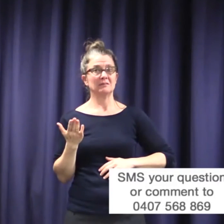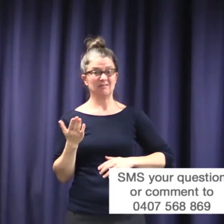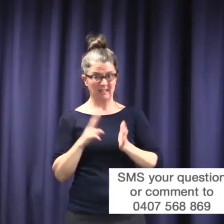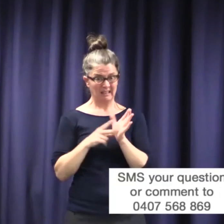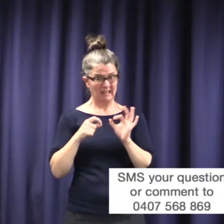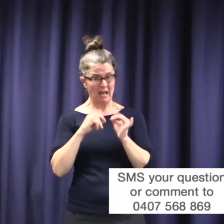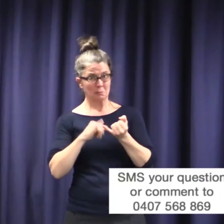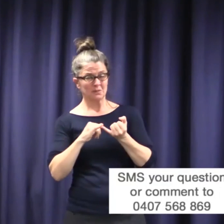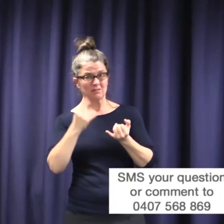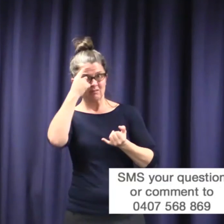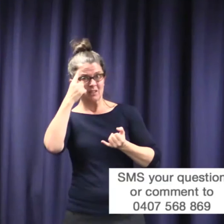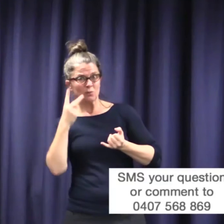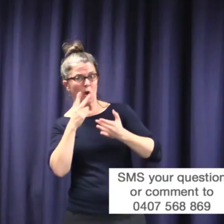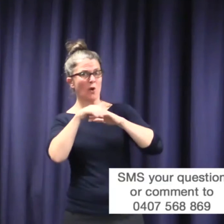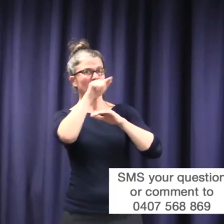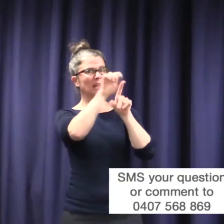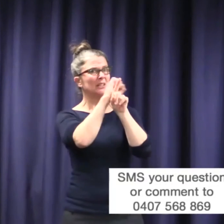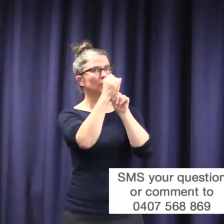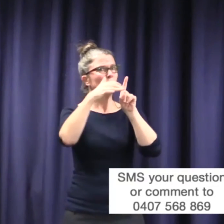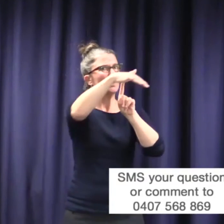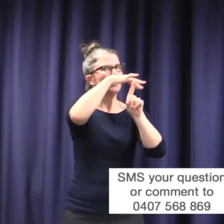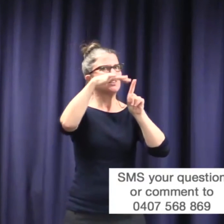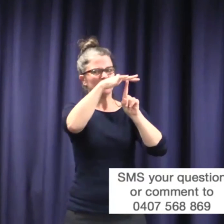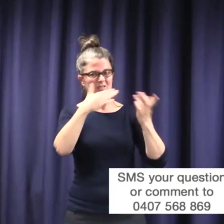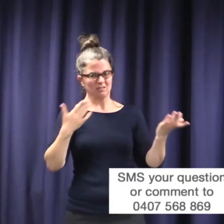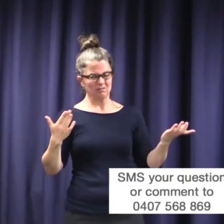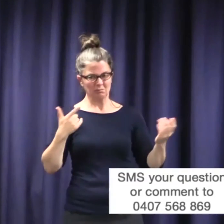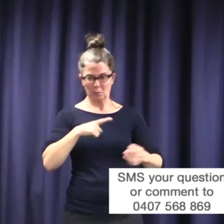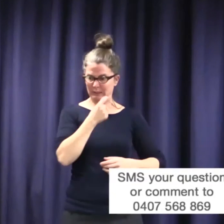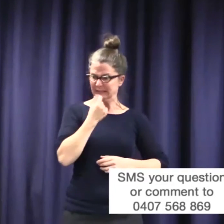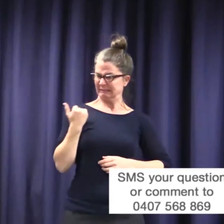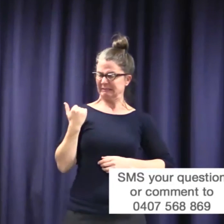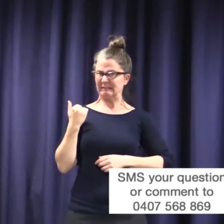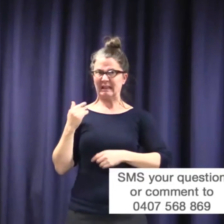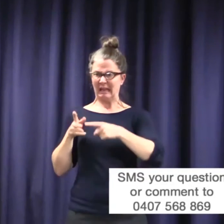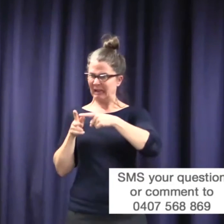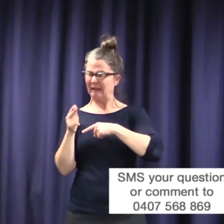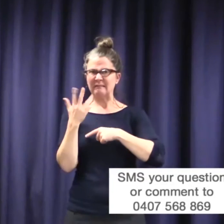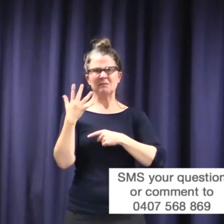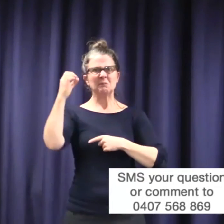and managing this in light of the recent announcements?